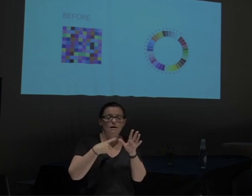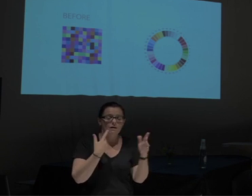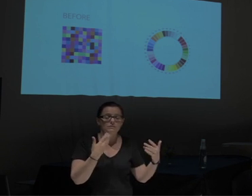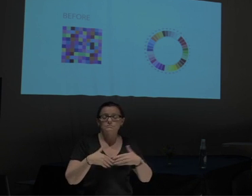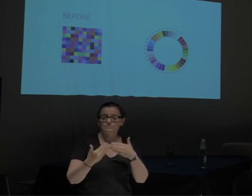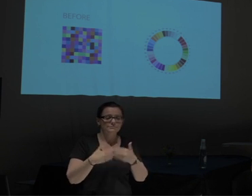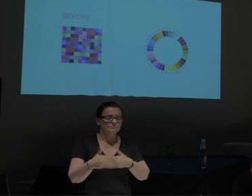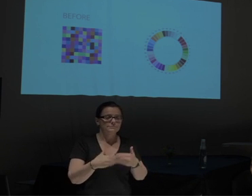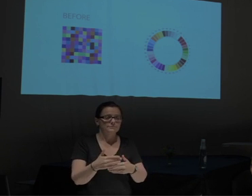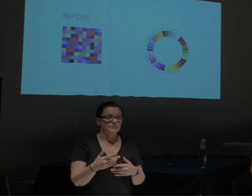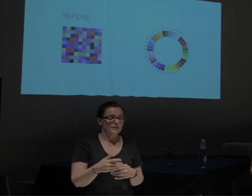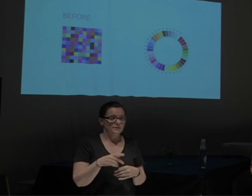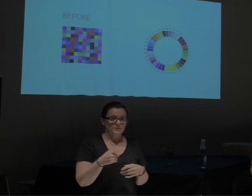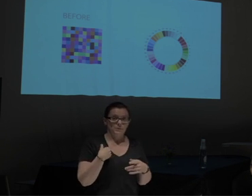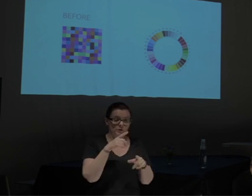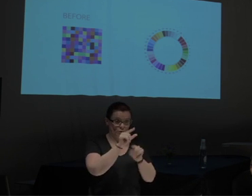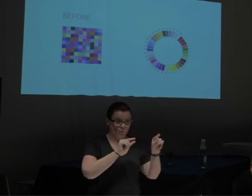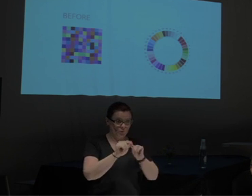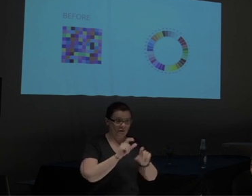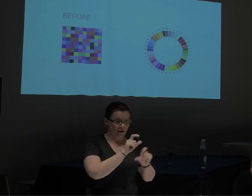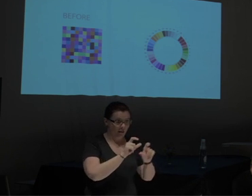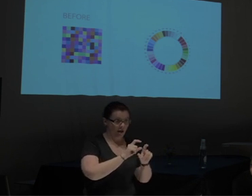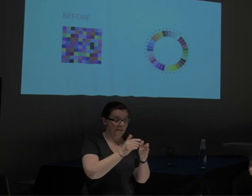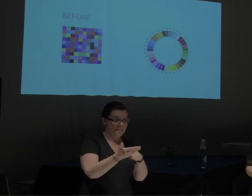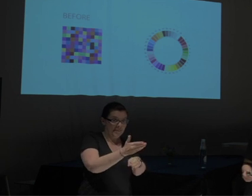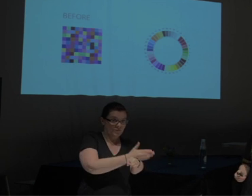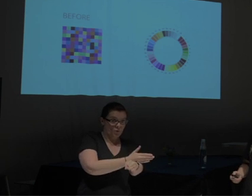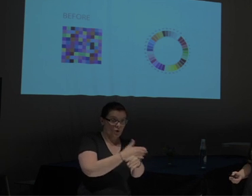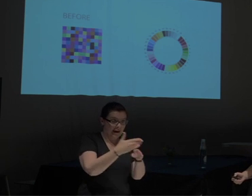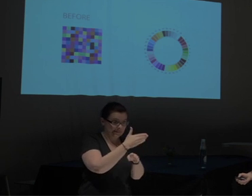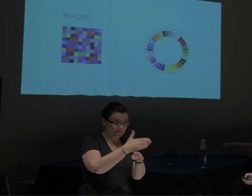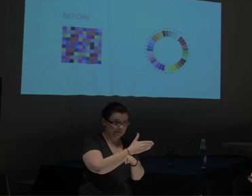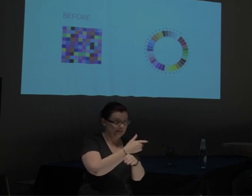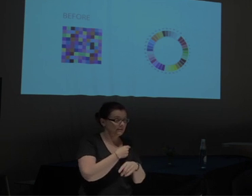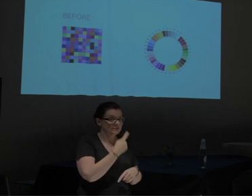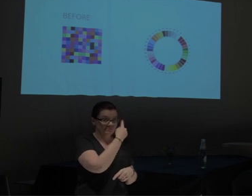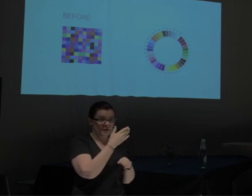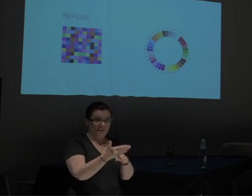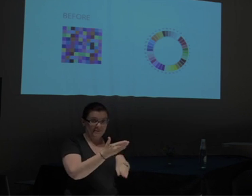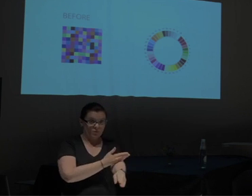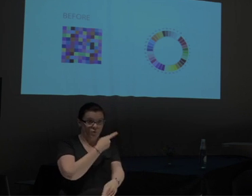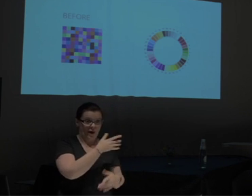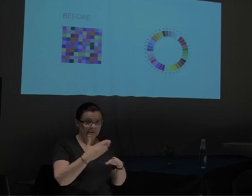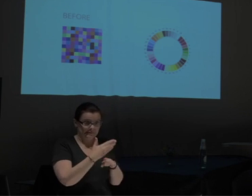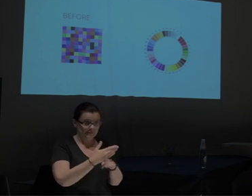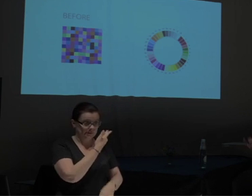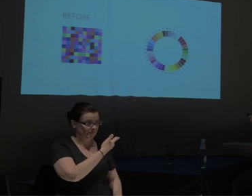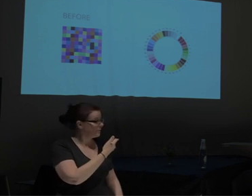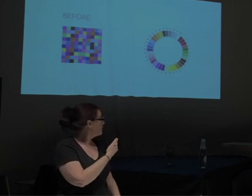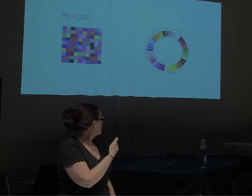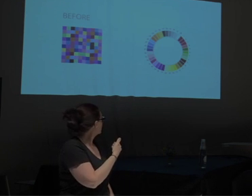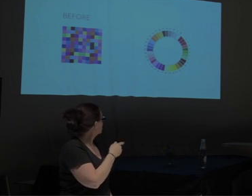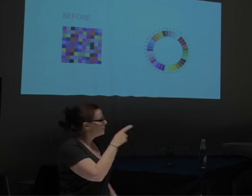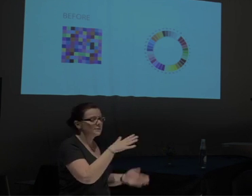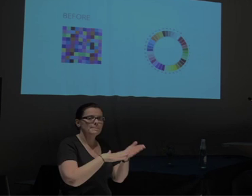we chose our mood colours before and after these activities. This was the before. That's the